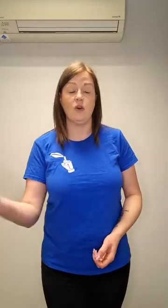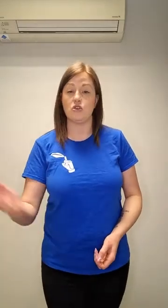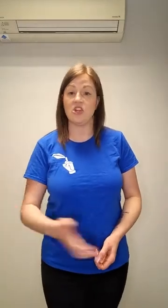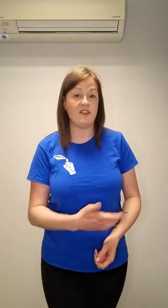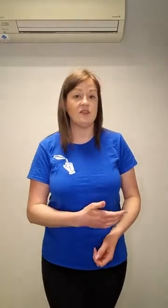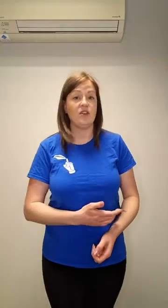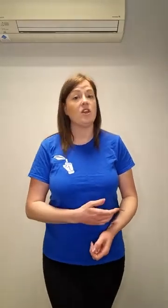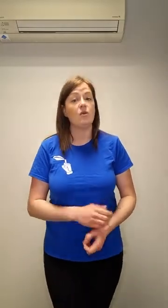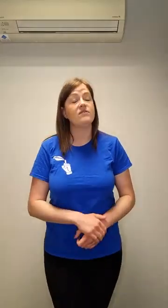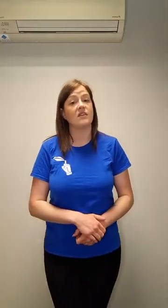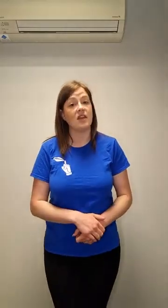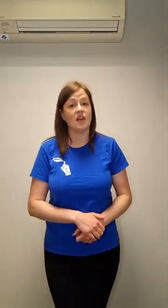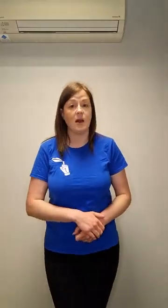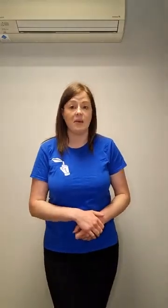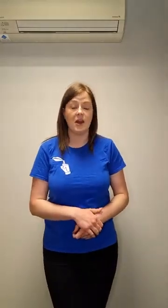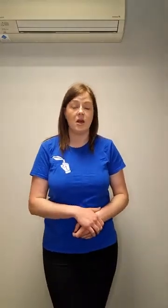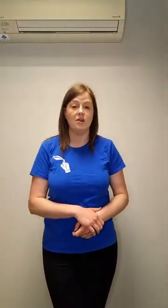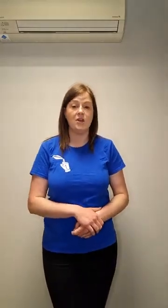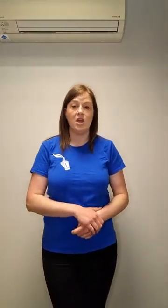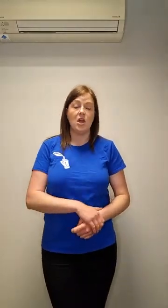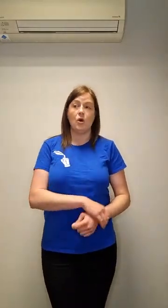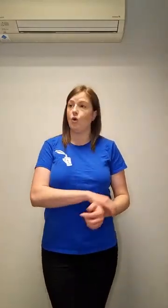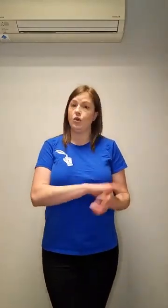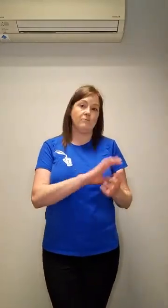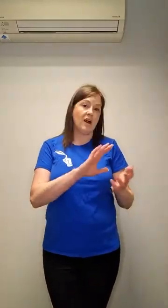or share this video with so they can come and learn. Or